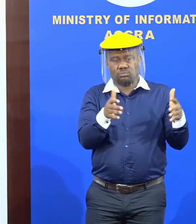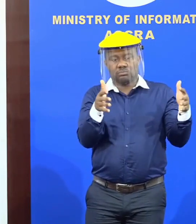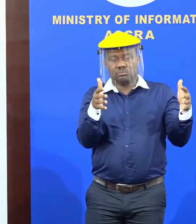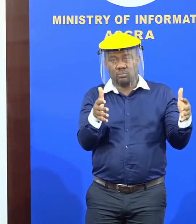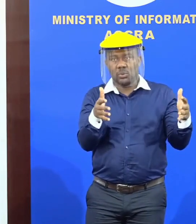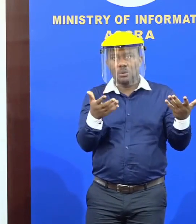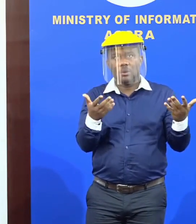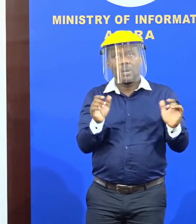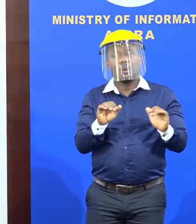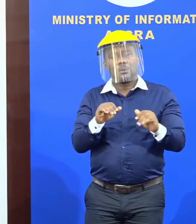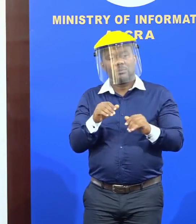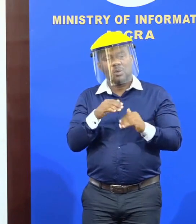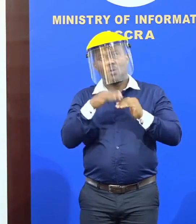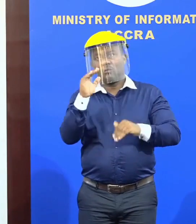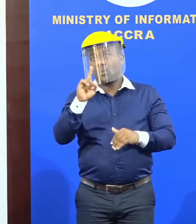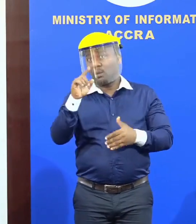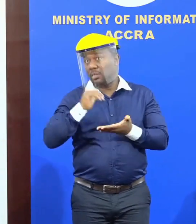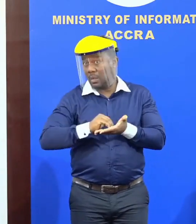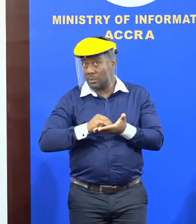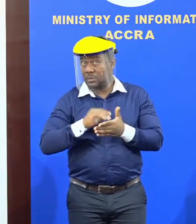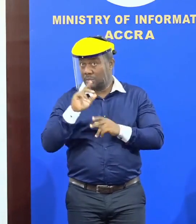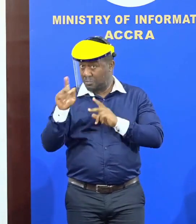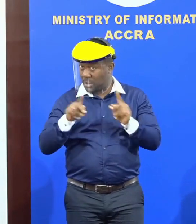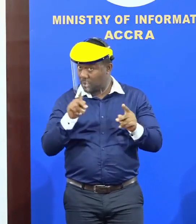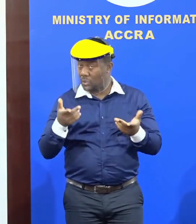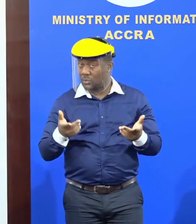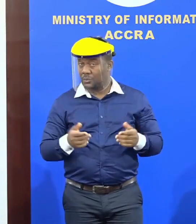very large churches with over 1,000